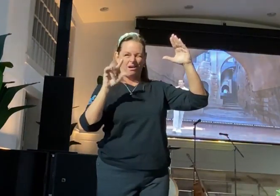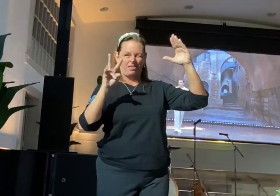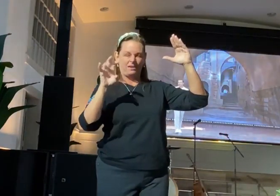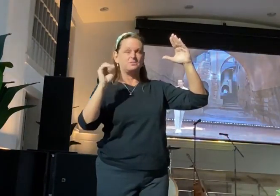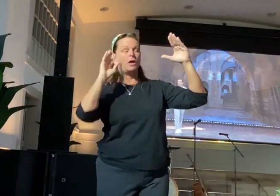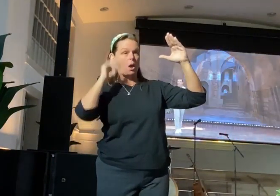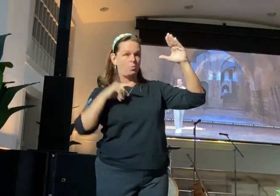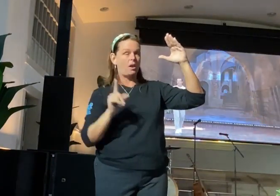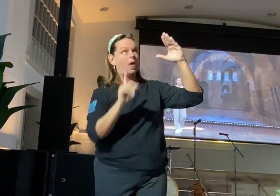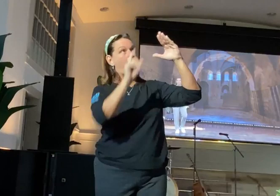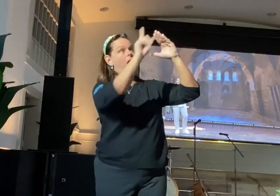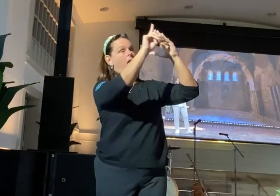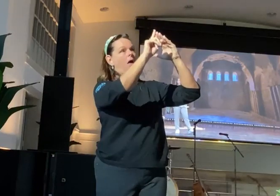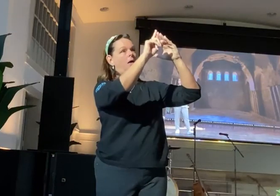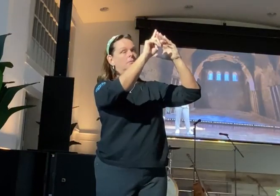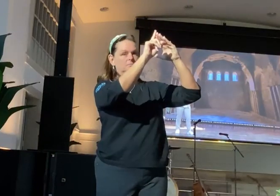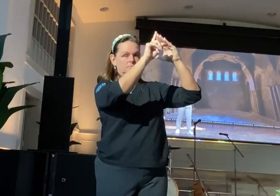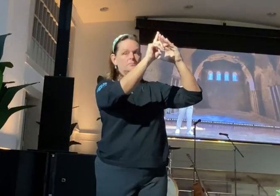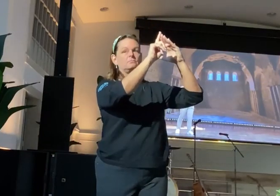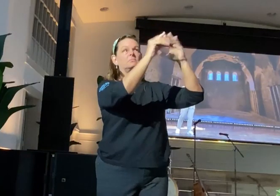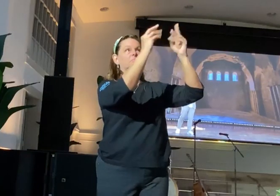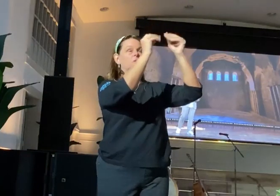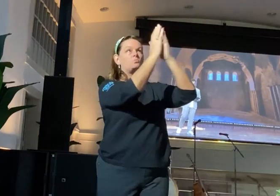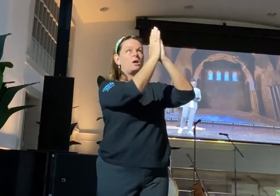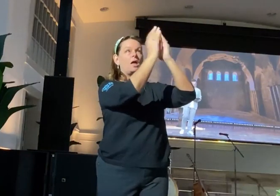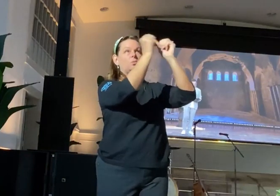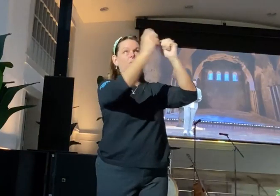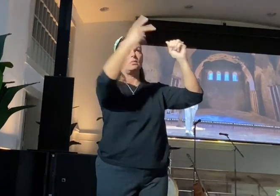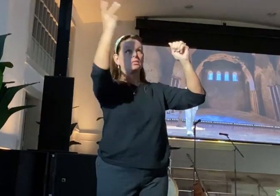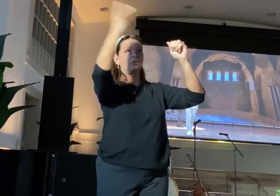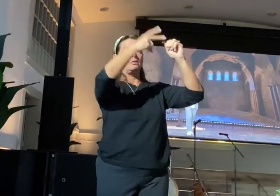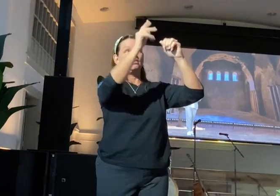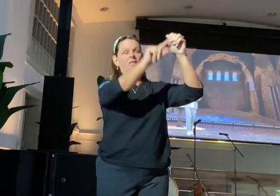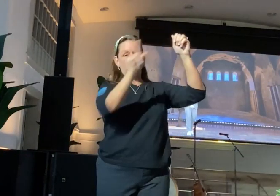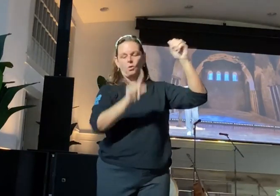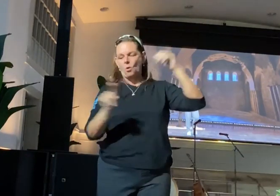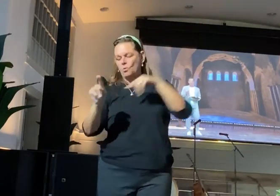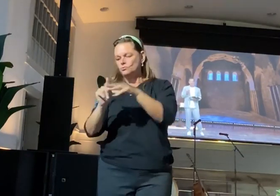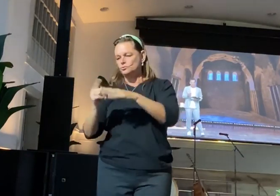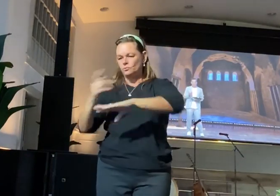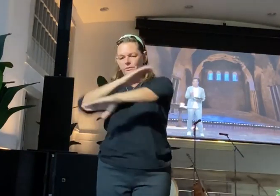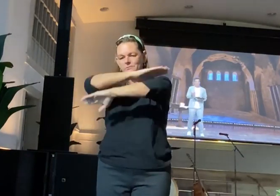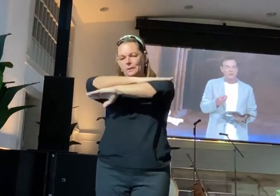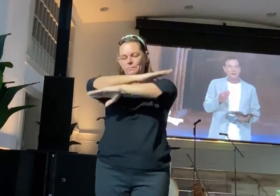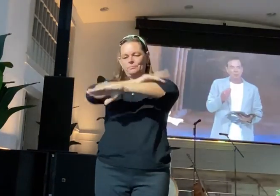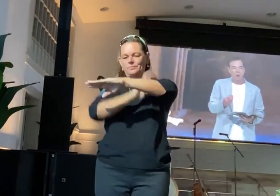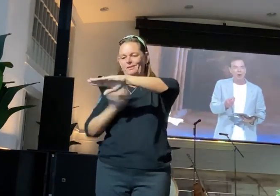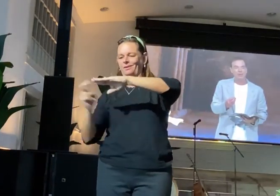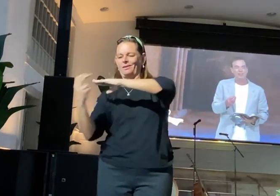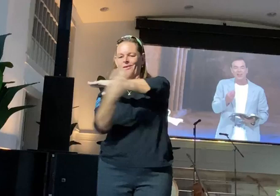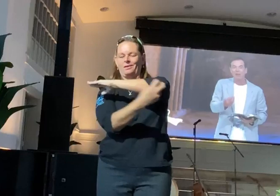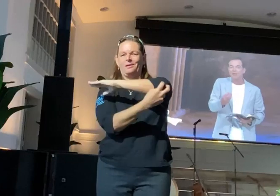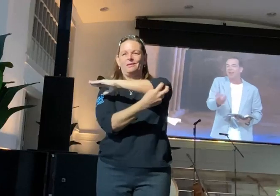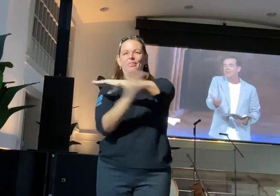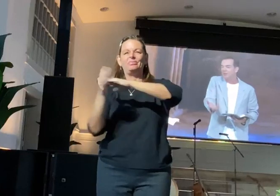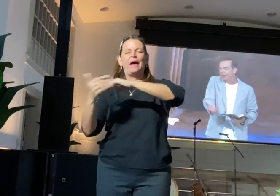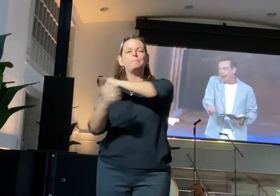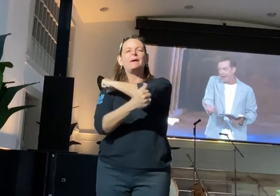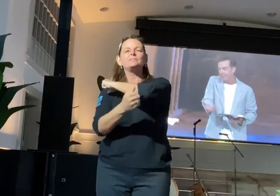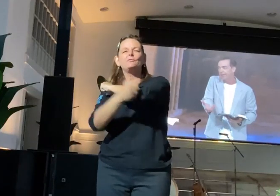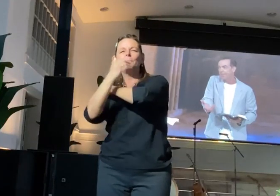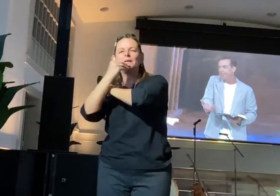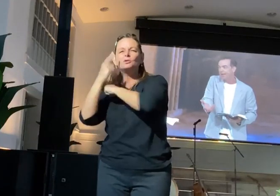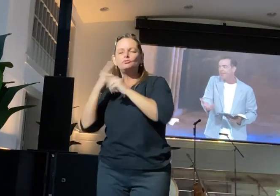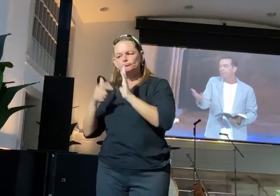they would actually share in the Passover meal together. Like I said, this meal was to mark the sacrifice